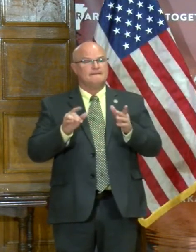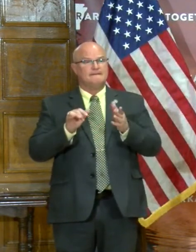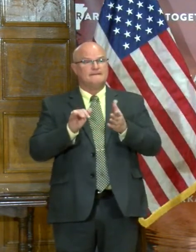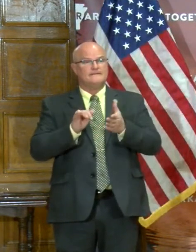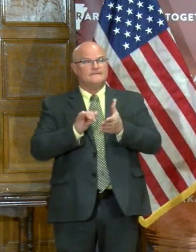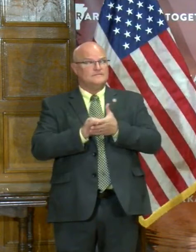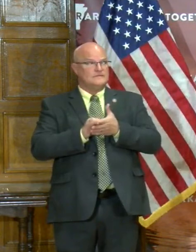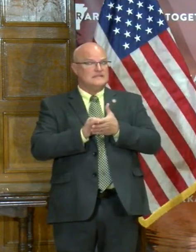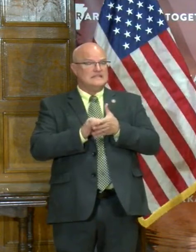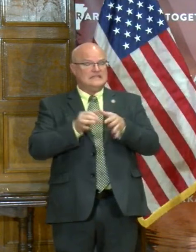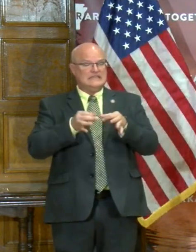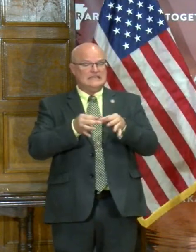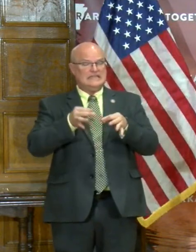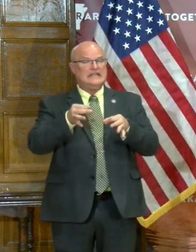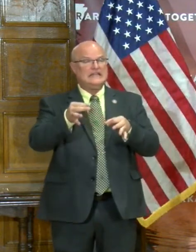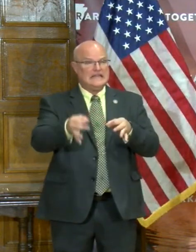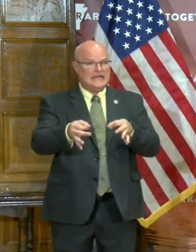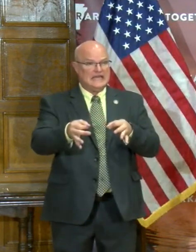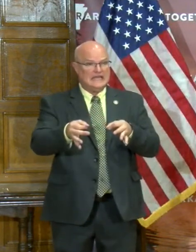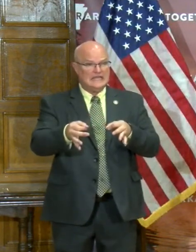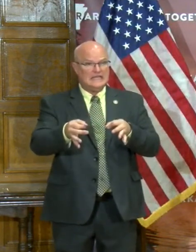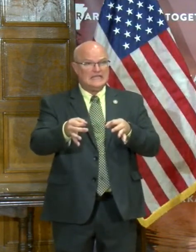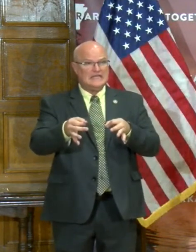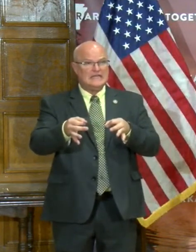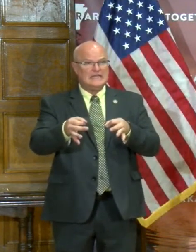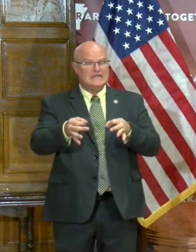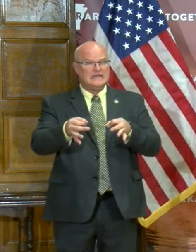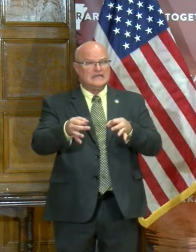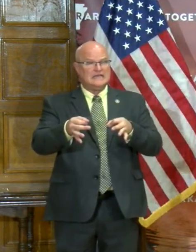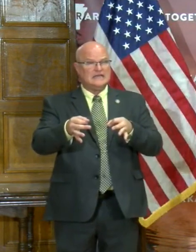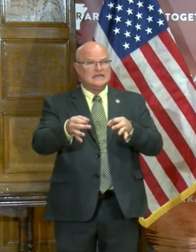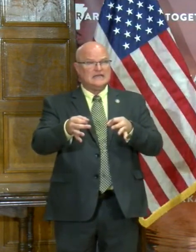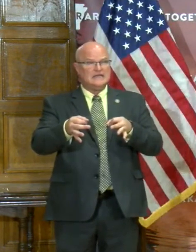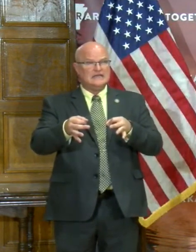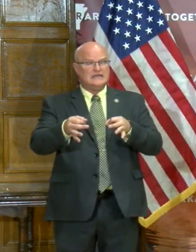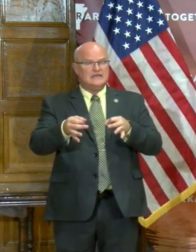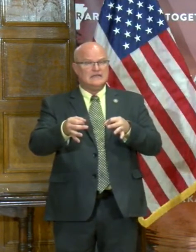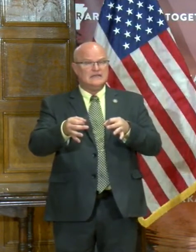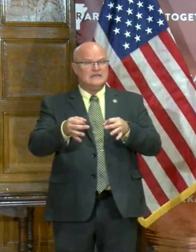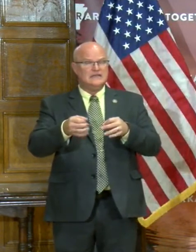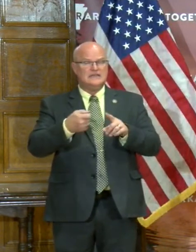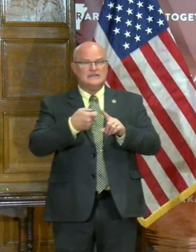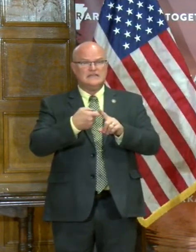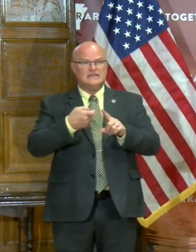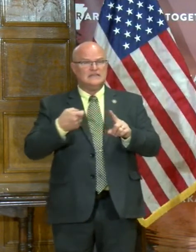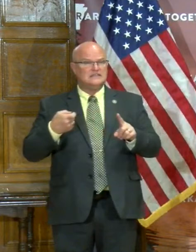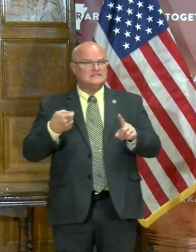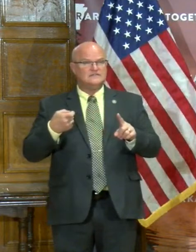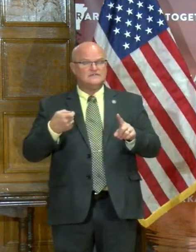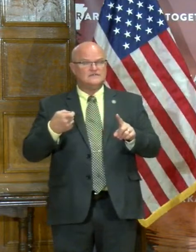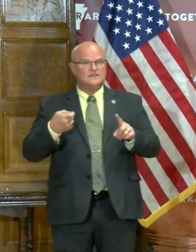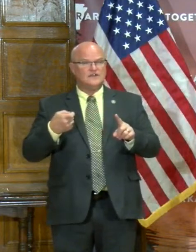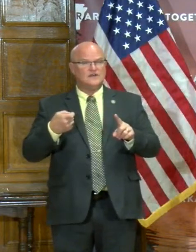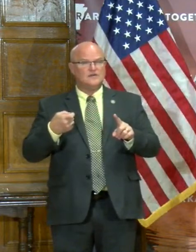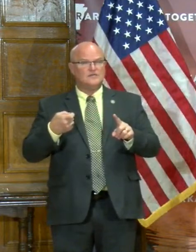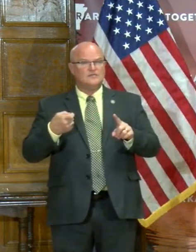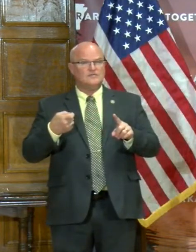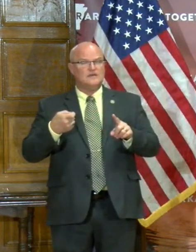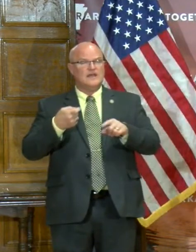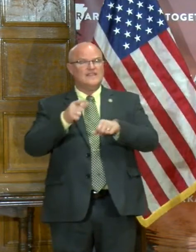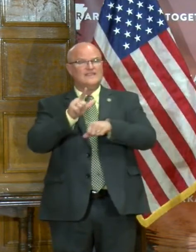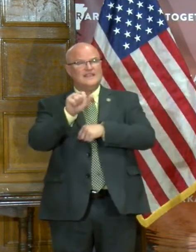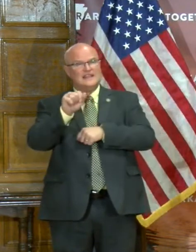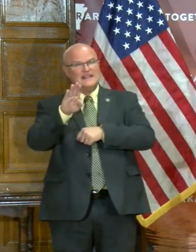the delay is, to a large extent, coming from getting it from